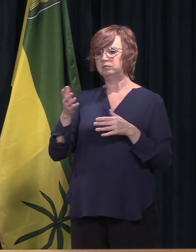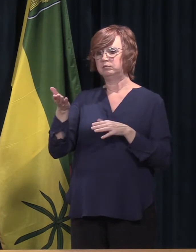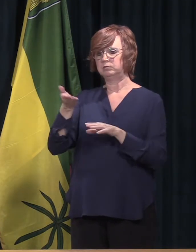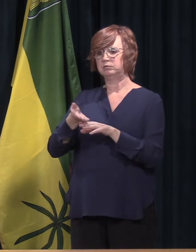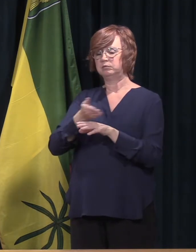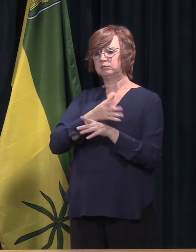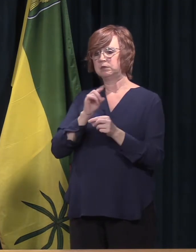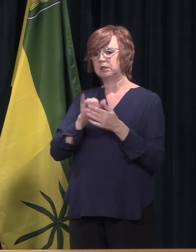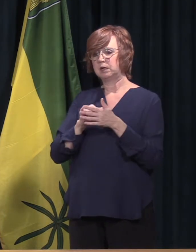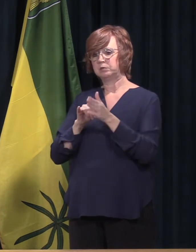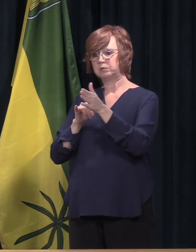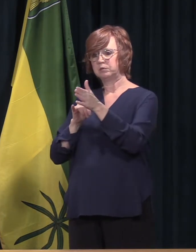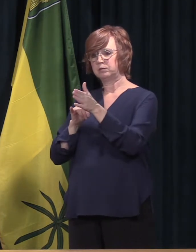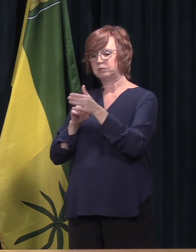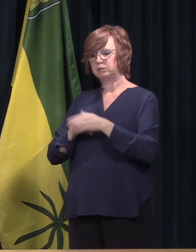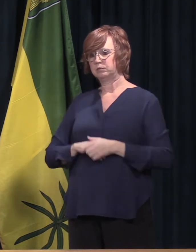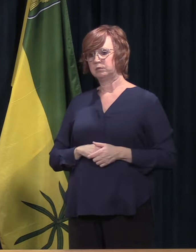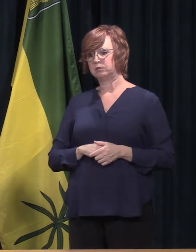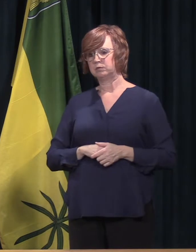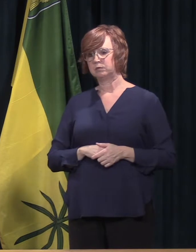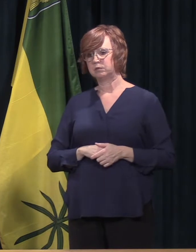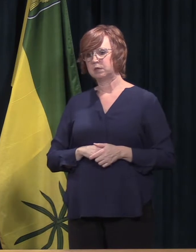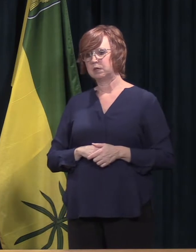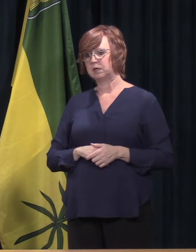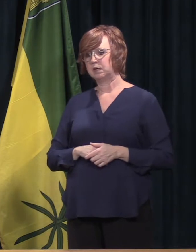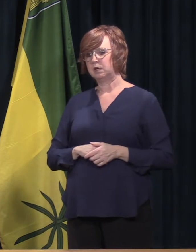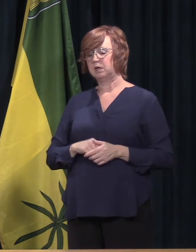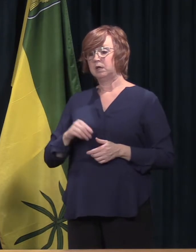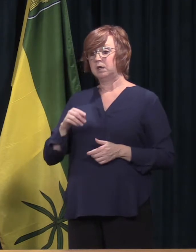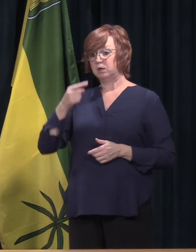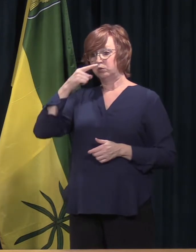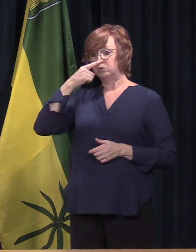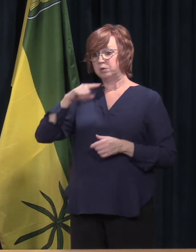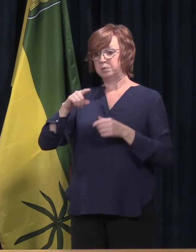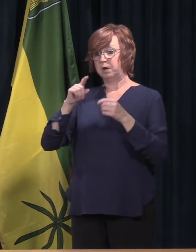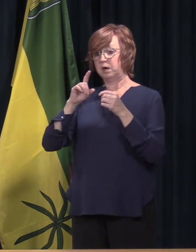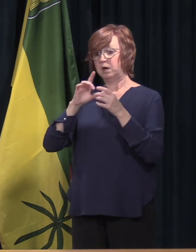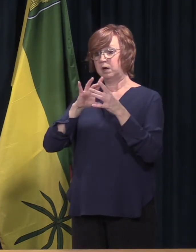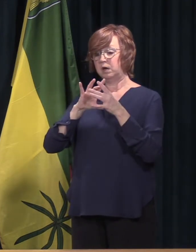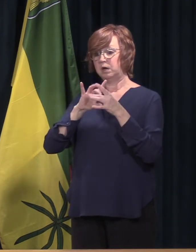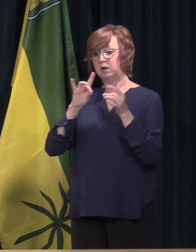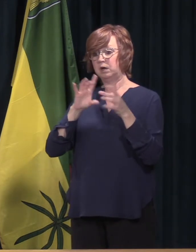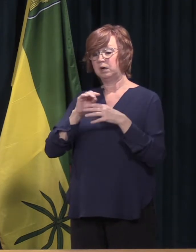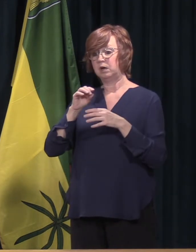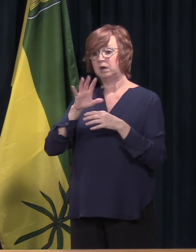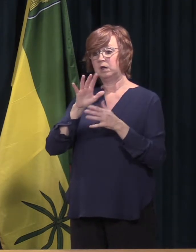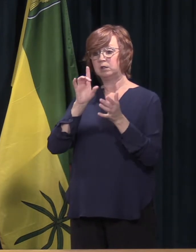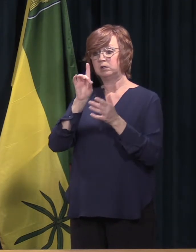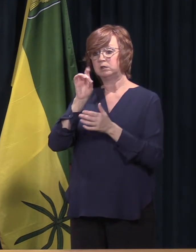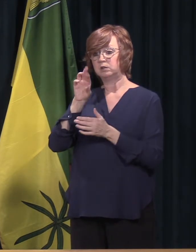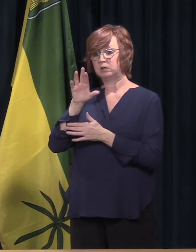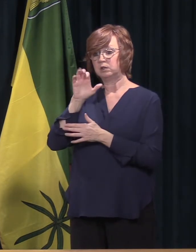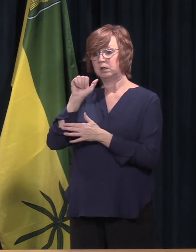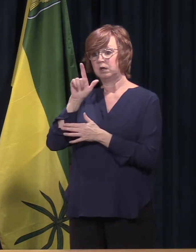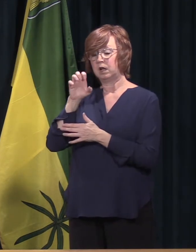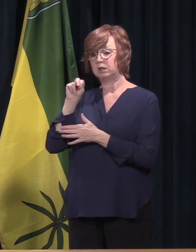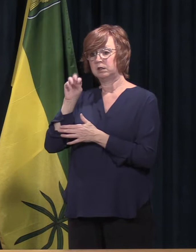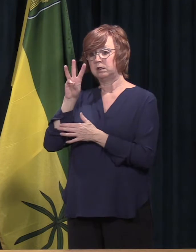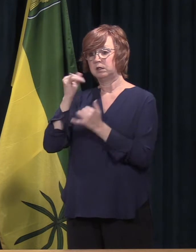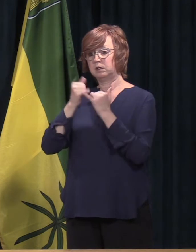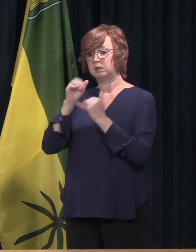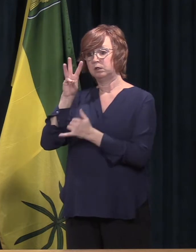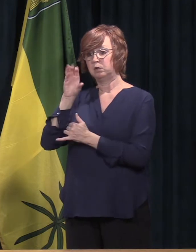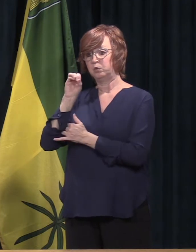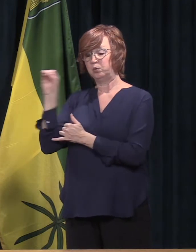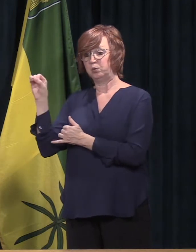Can you say kind of which curling club, I know you mentioned you spoke to Dr. Alan Wu, but can you say which curling club, just because we are